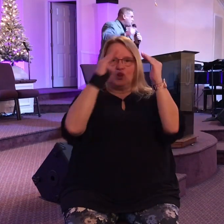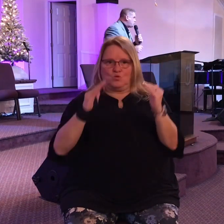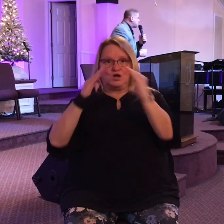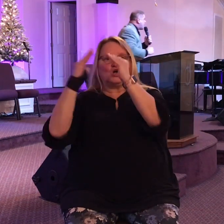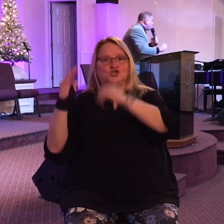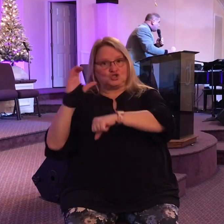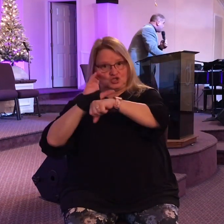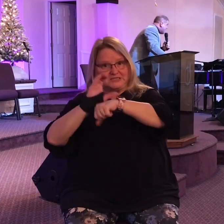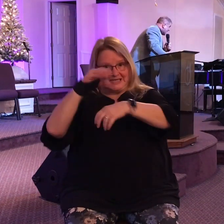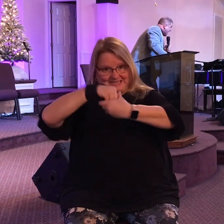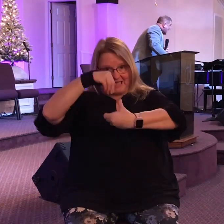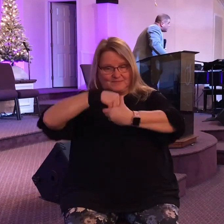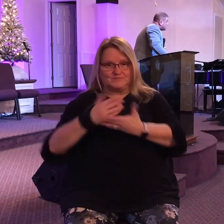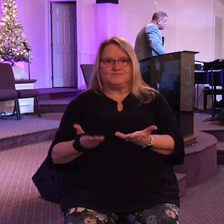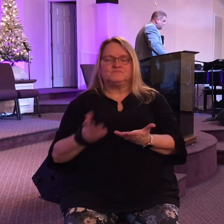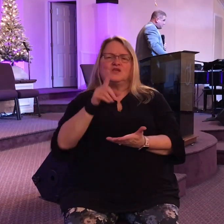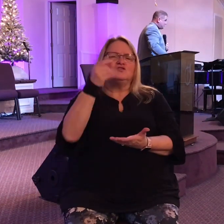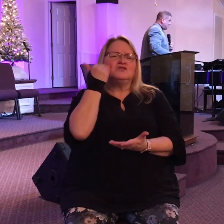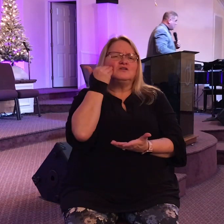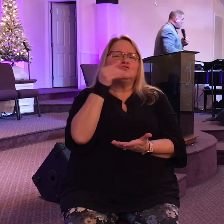And what, just like when you bake a cake,